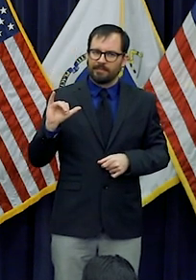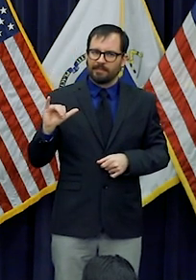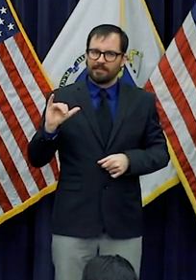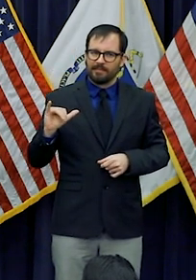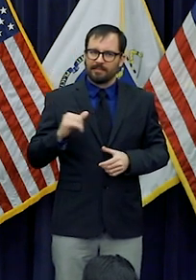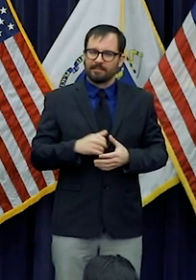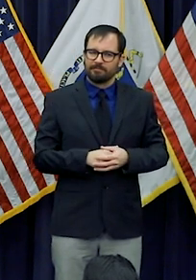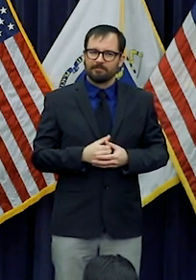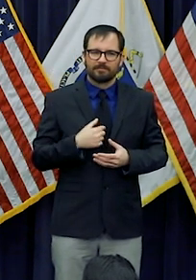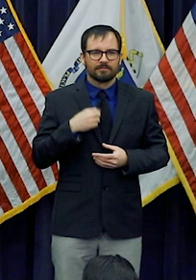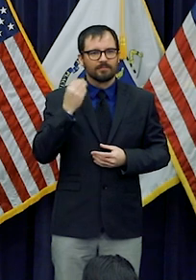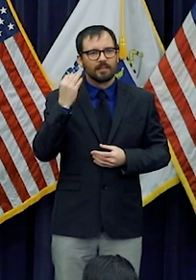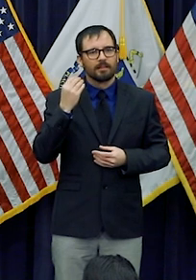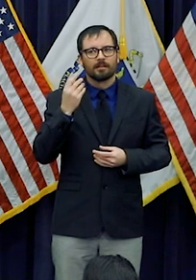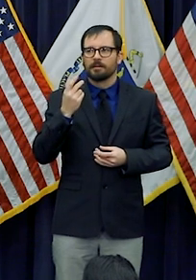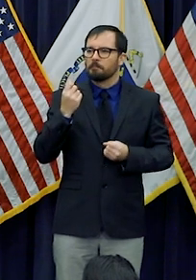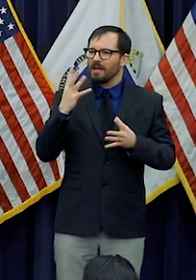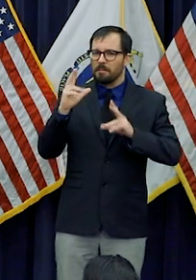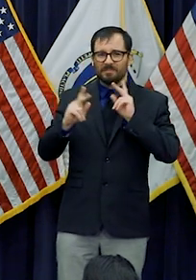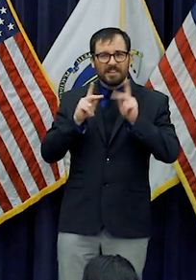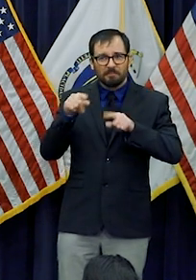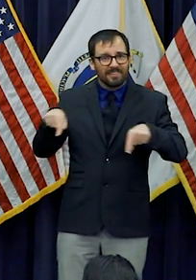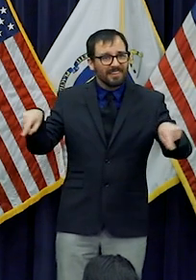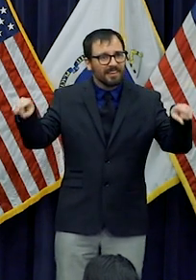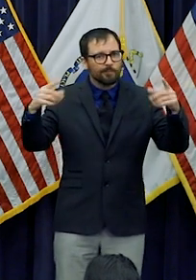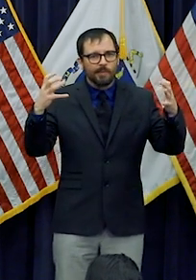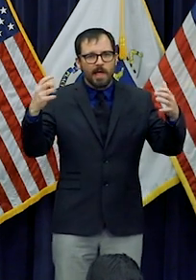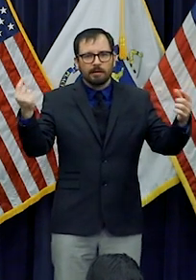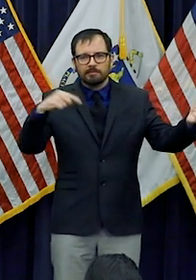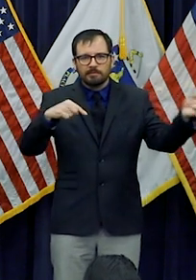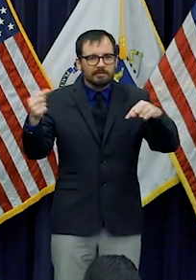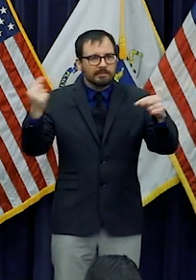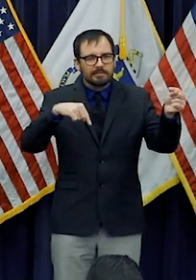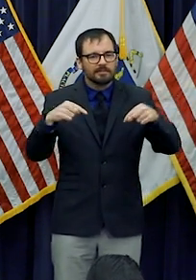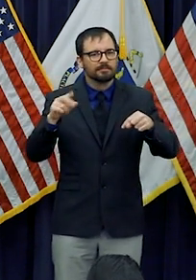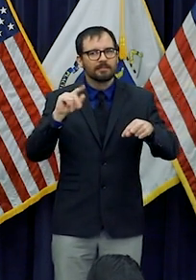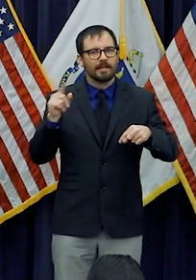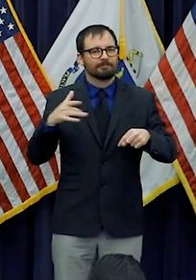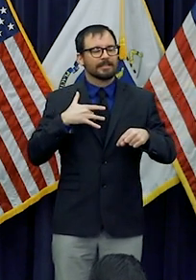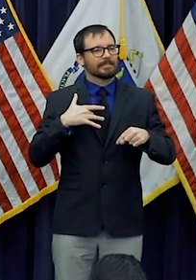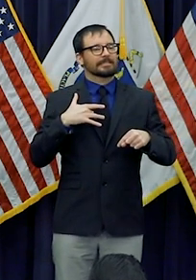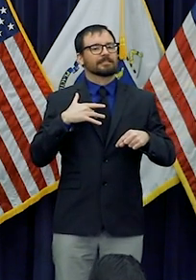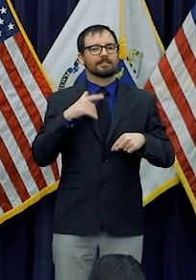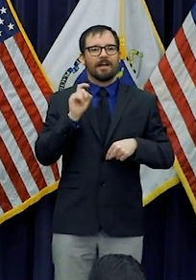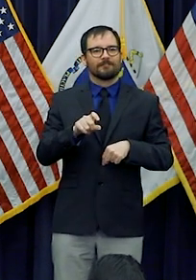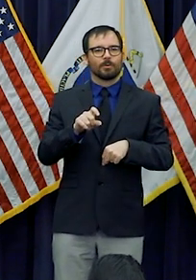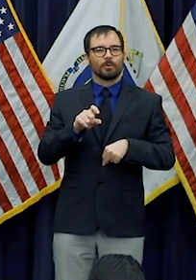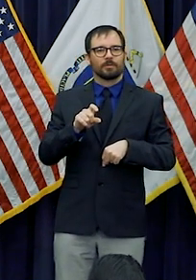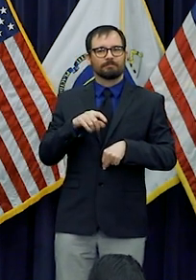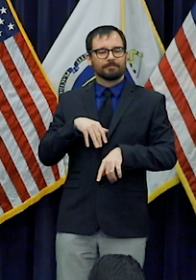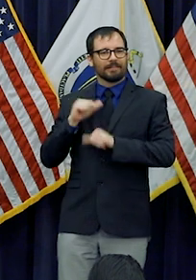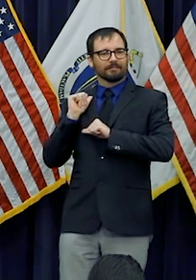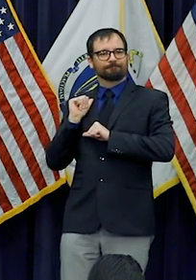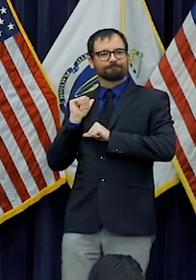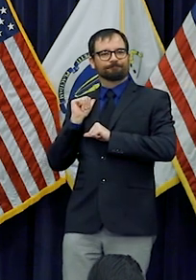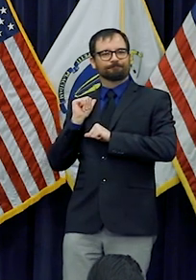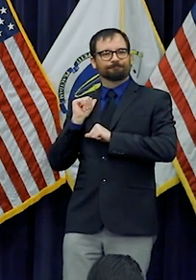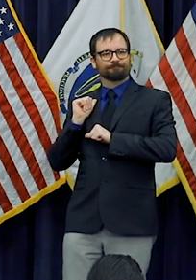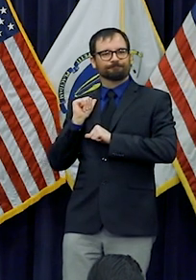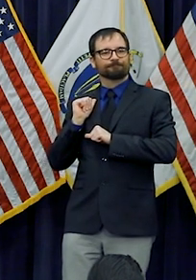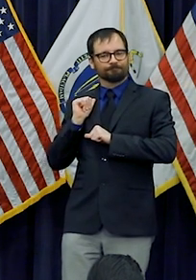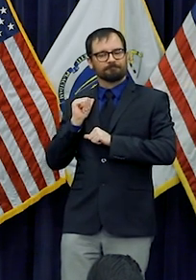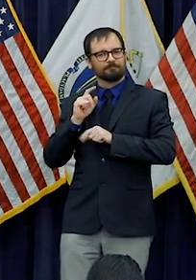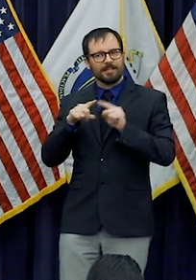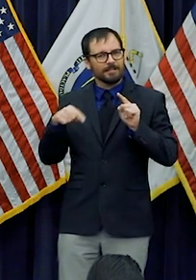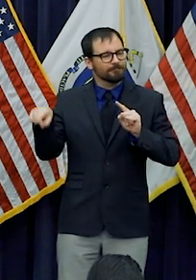and were working real hard to be there spiritually. In the conversations the Lieutenant Governor and I have had with folks who